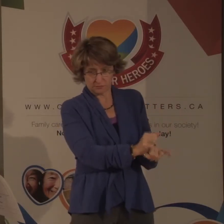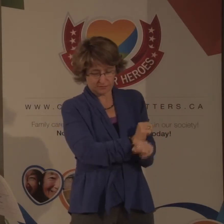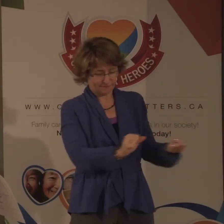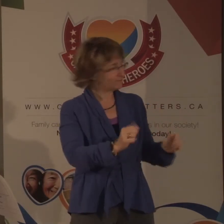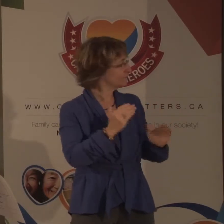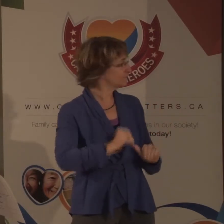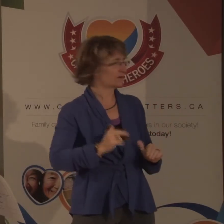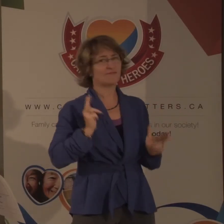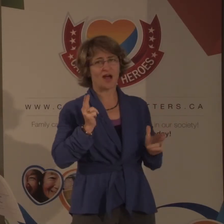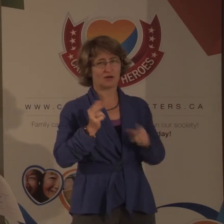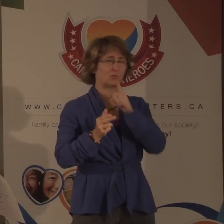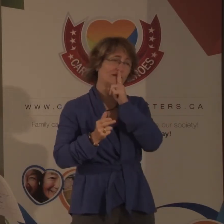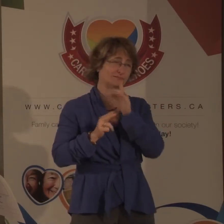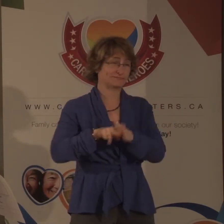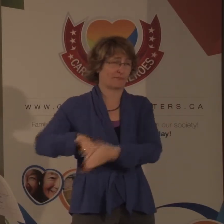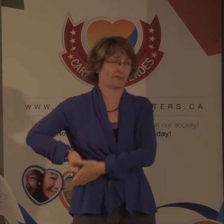Remove firearms, that's a natural.